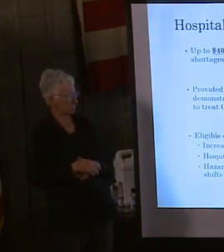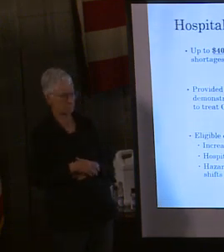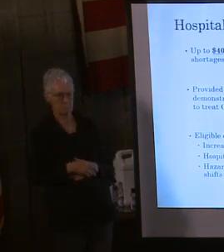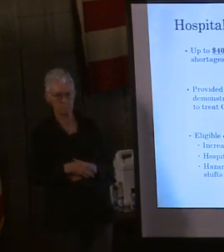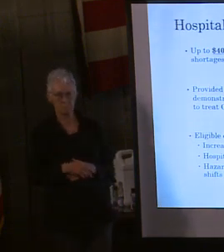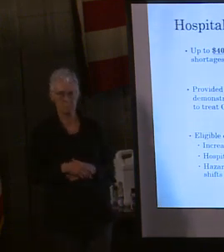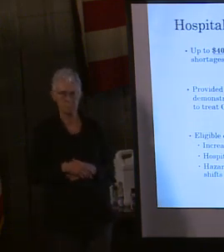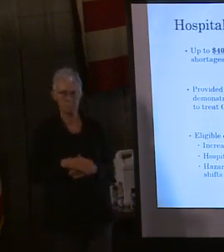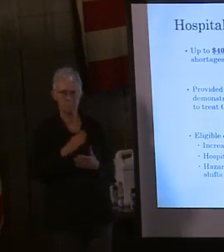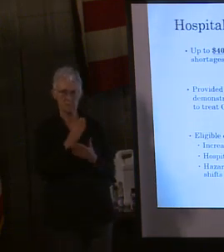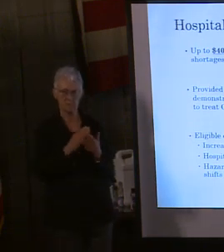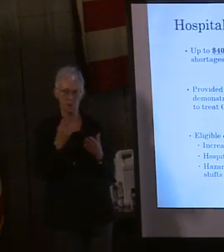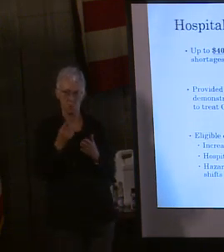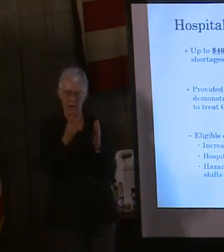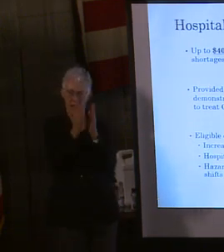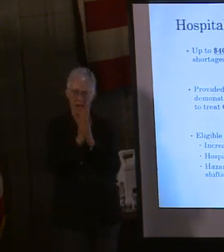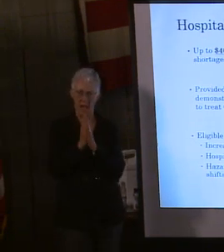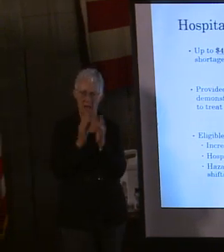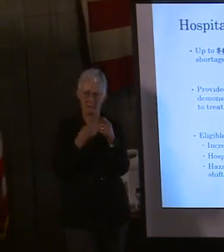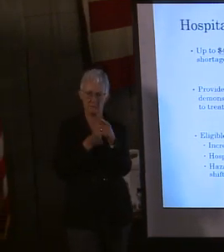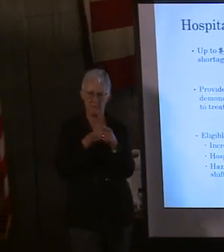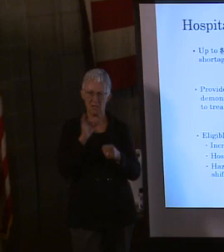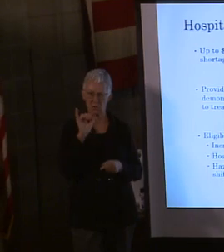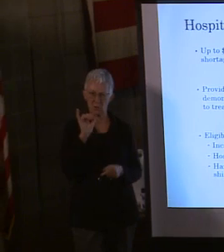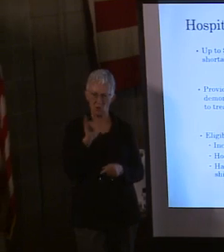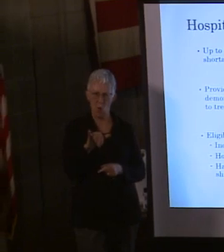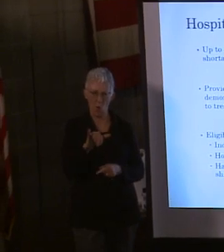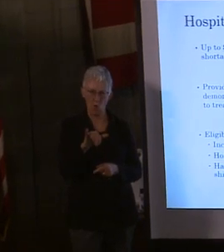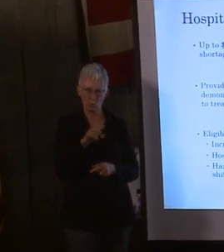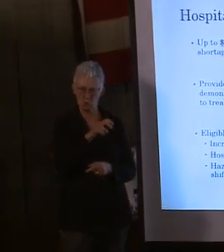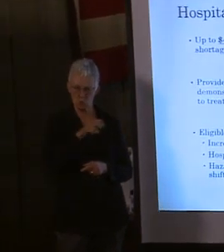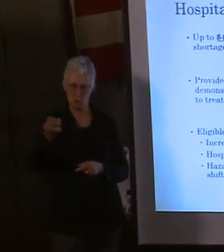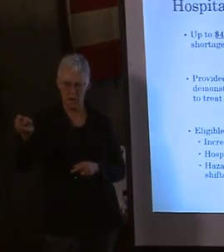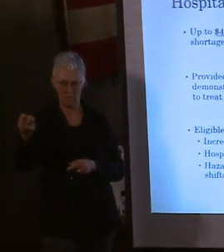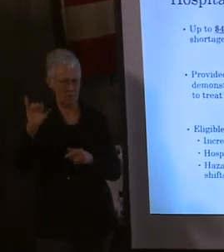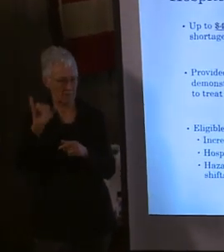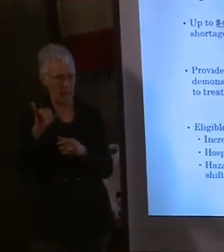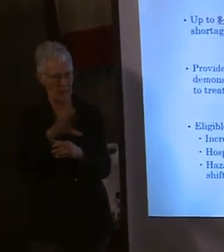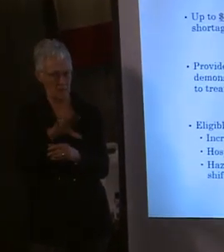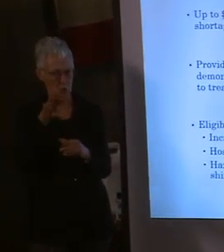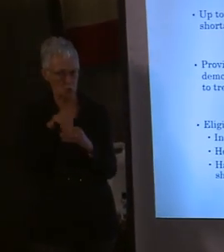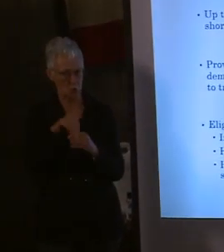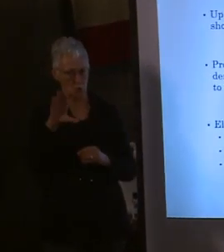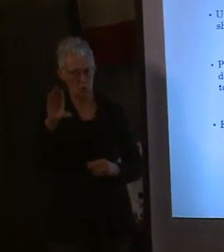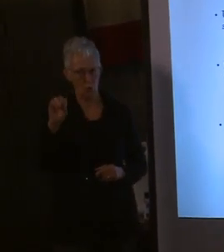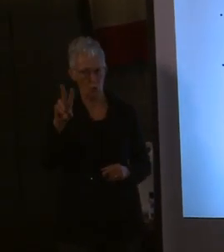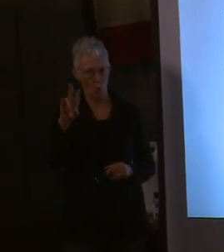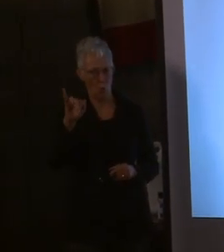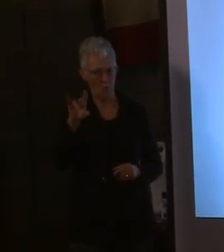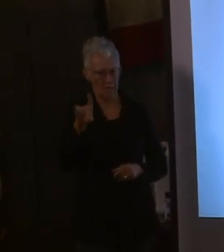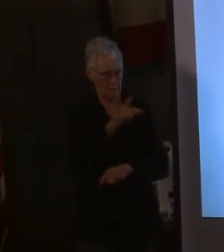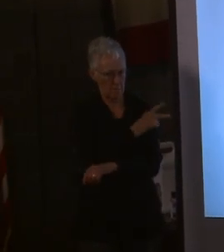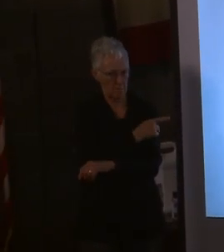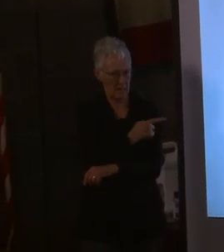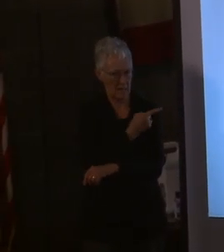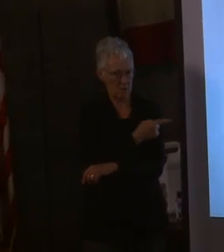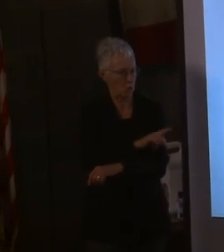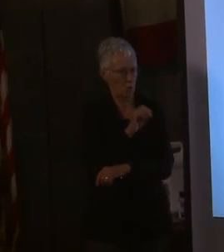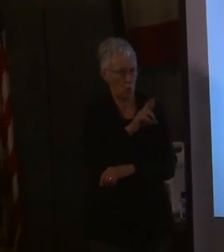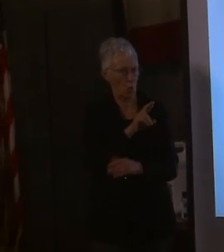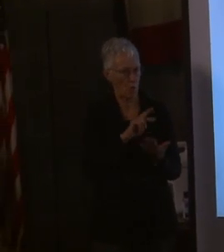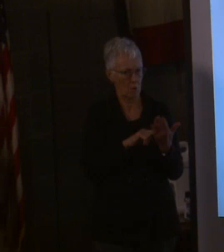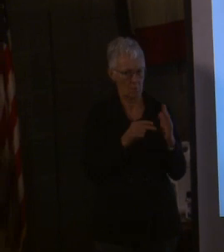those transfers, does that include just COVID patients, or if a hospital is transferring a